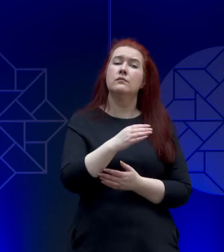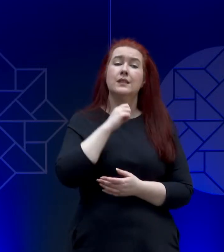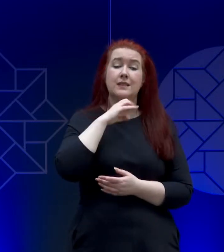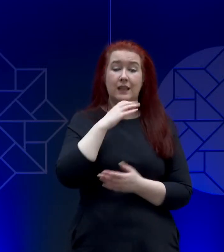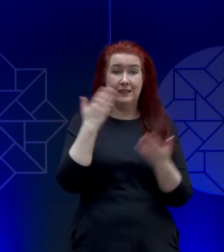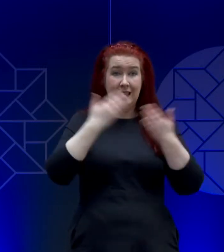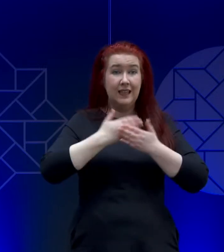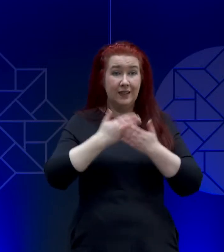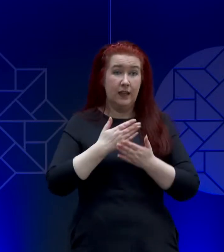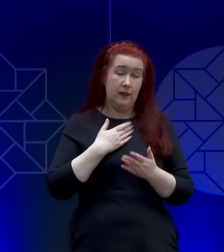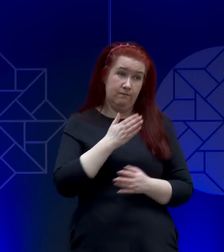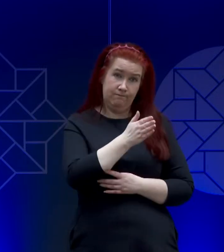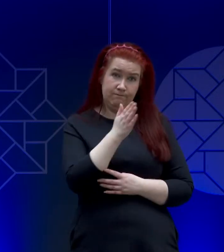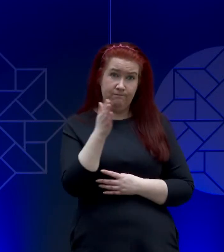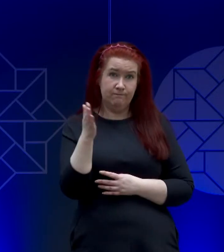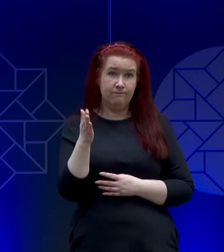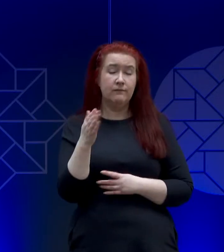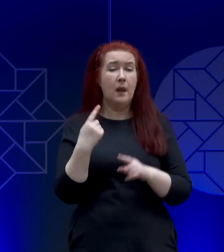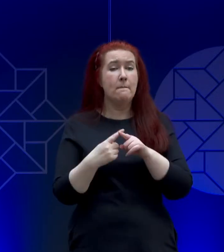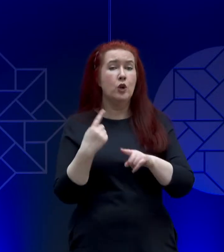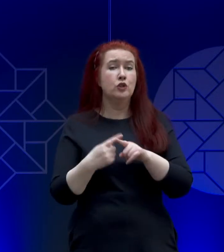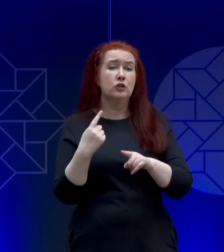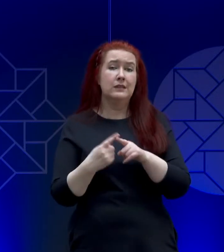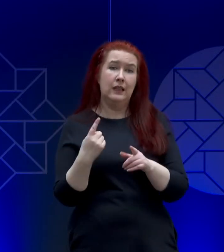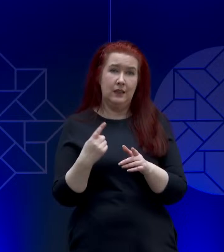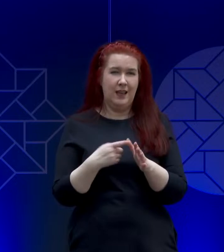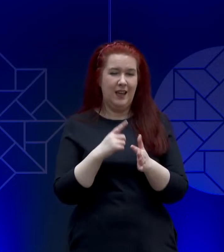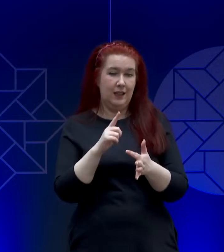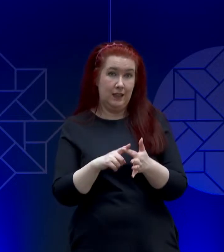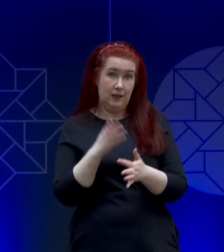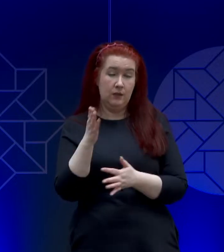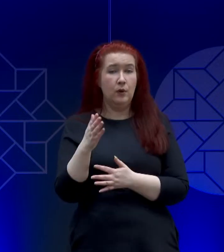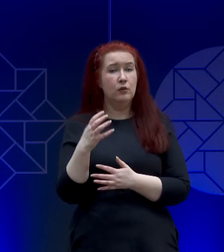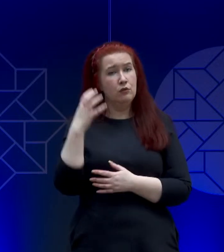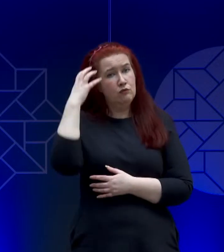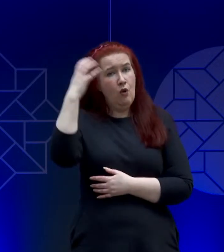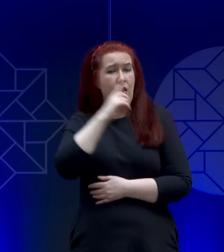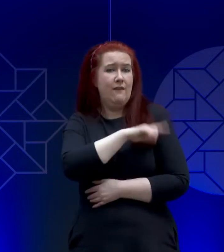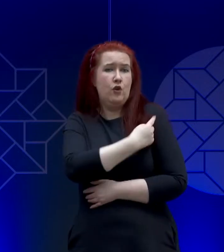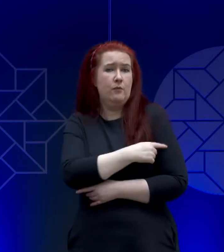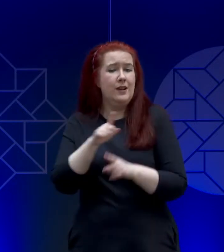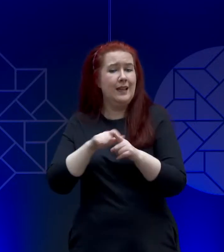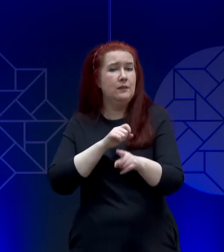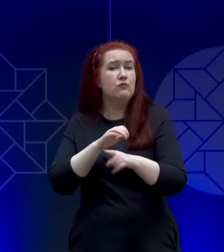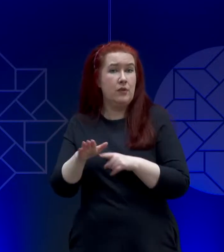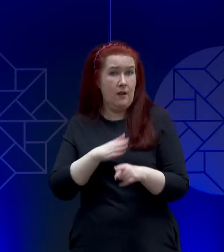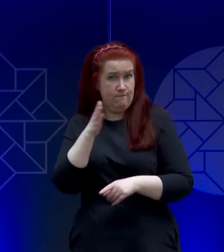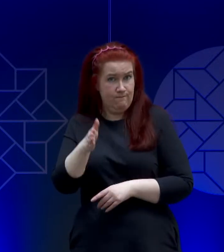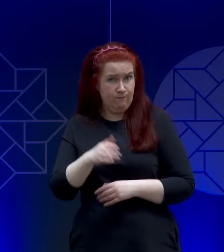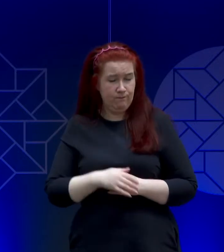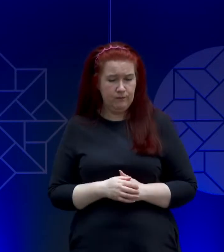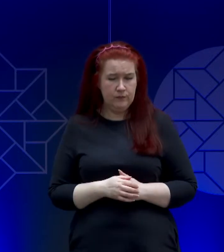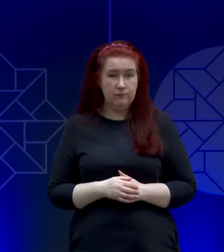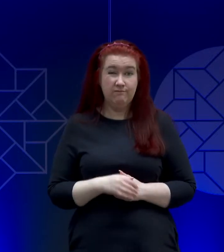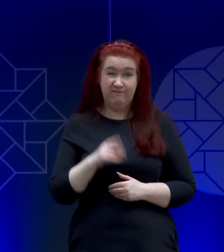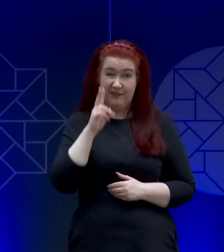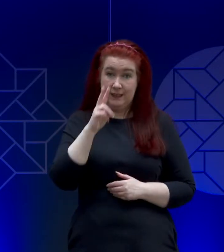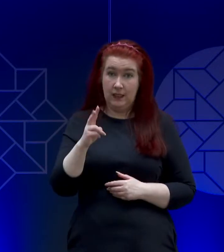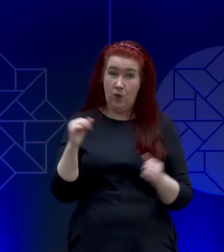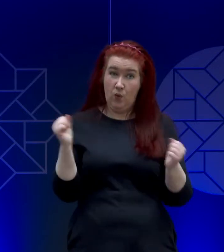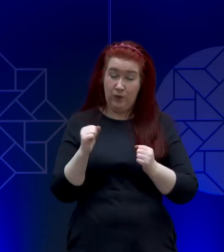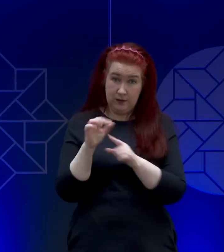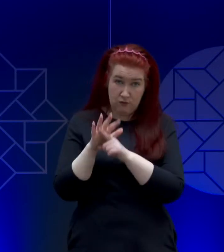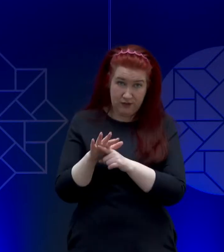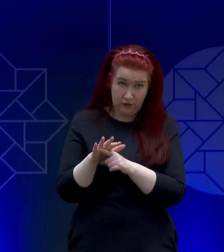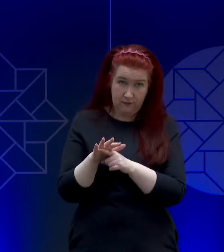evening visiting the emergency department at the Royal Infirmary of Edinburgh. In the midst of both winter pressures